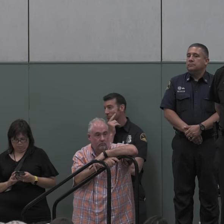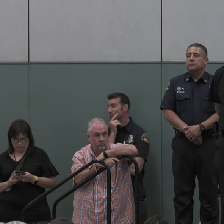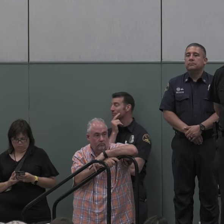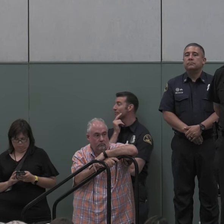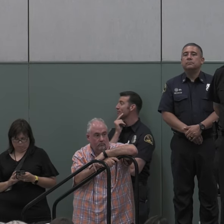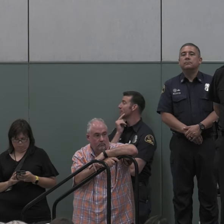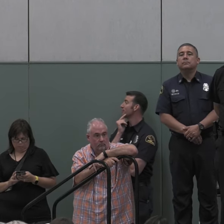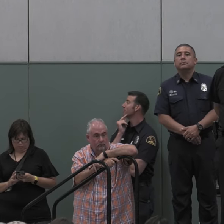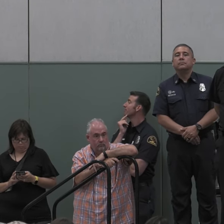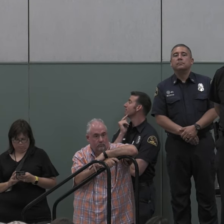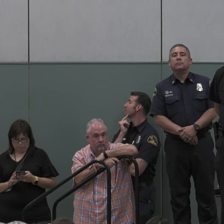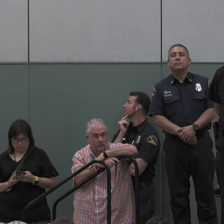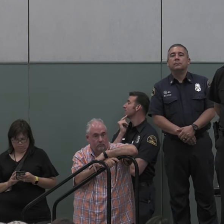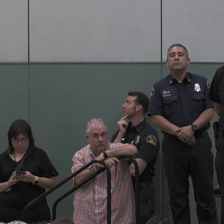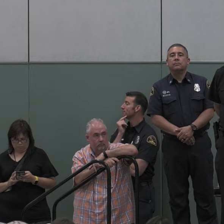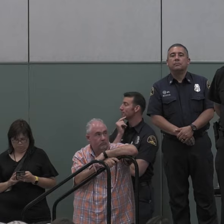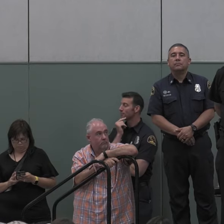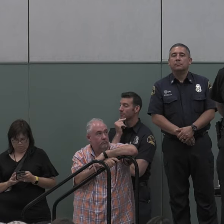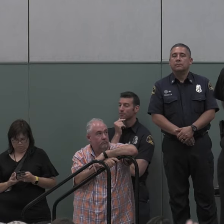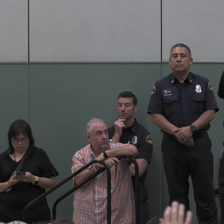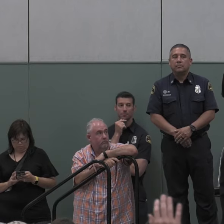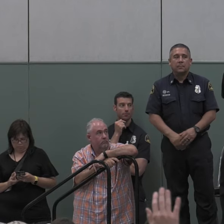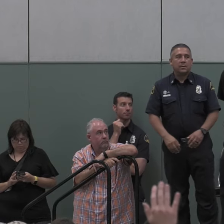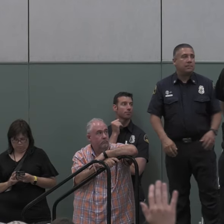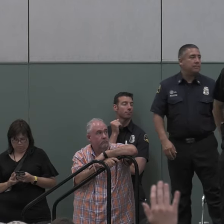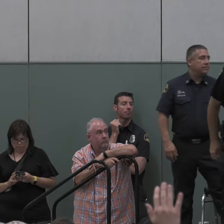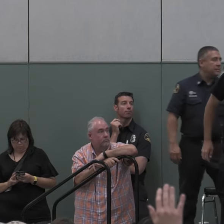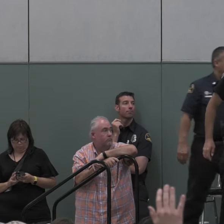some relief to fix these mobile homes.